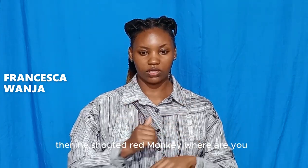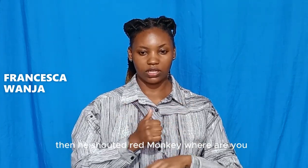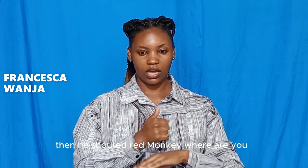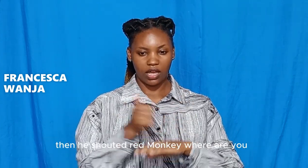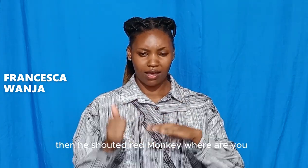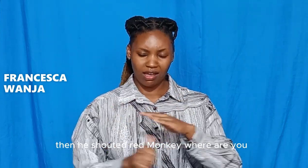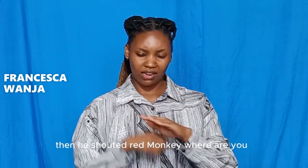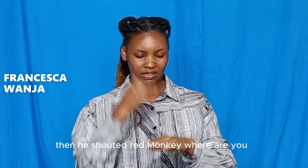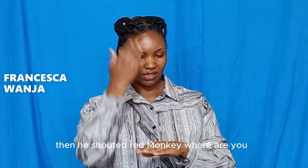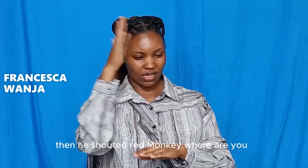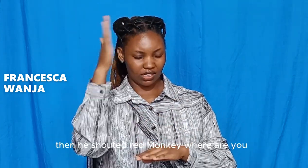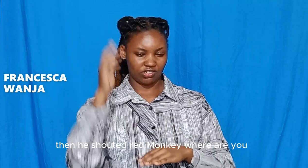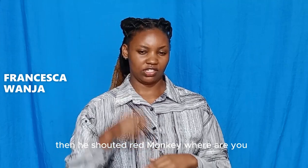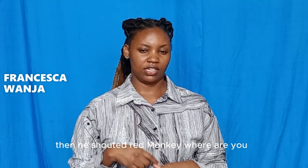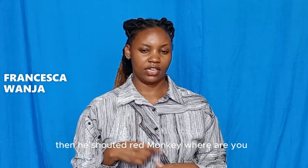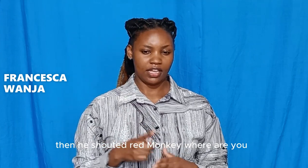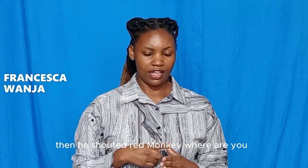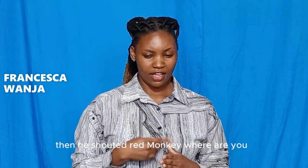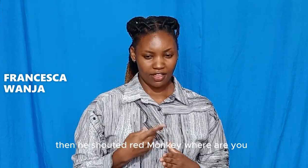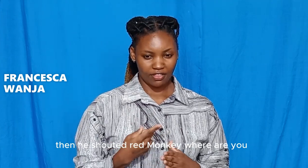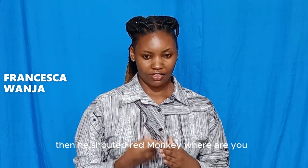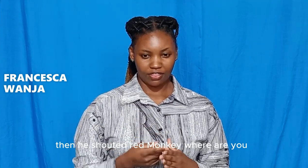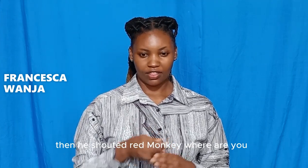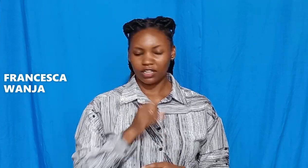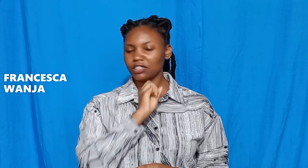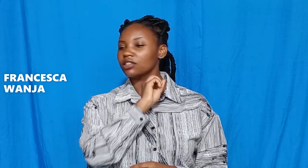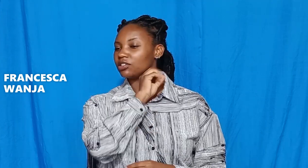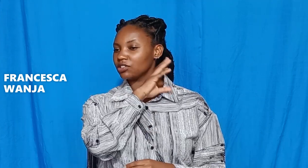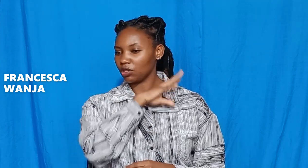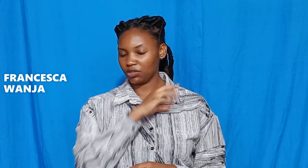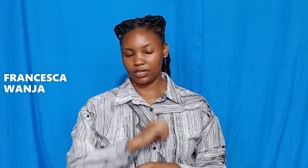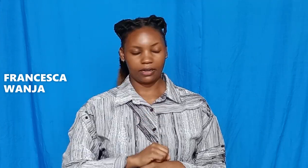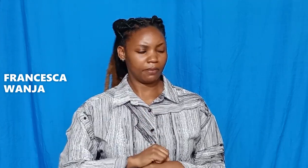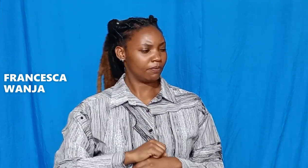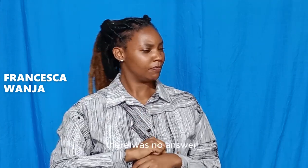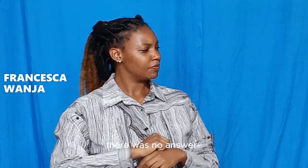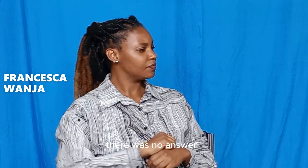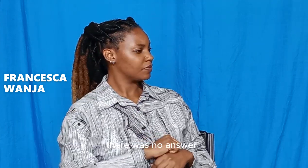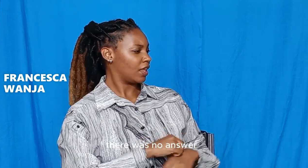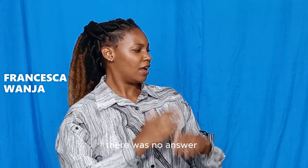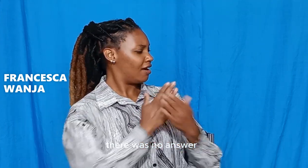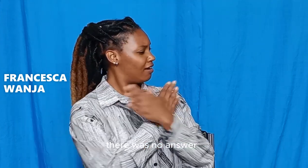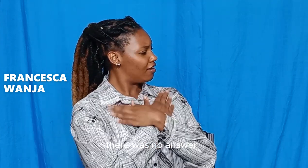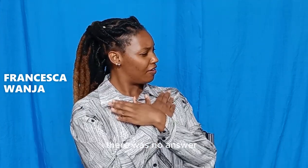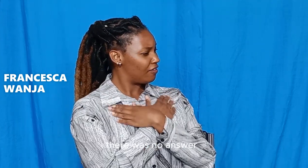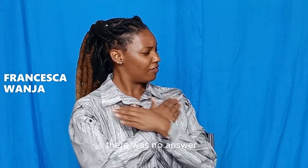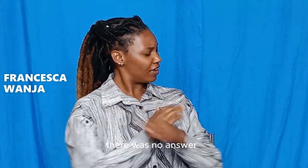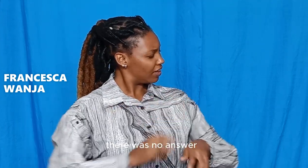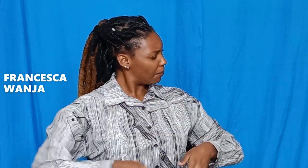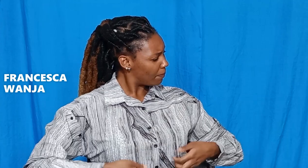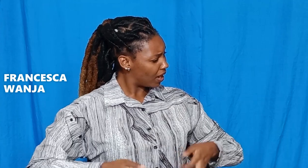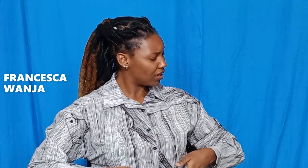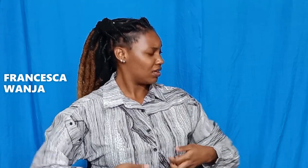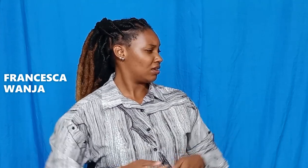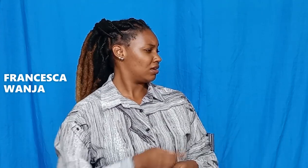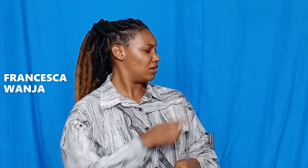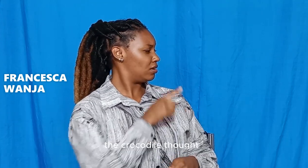monkey, where are you? There was no answer. The